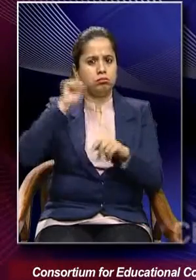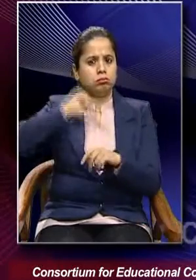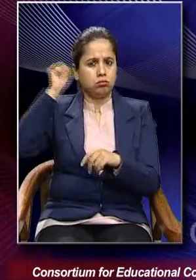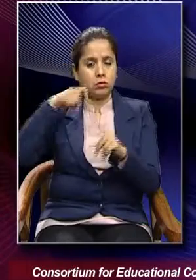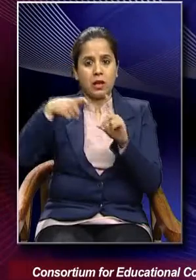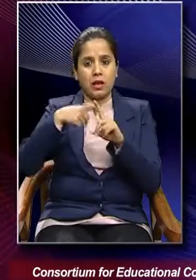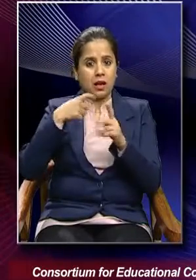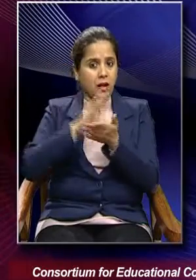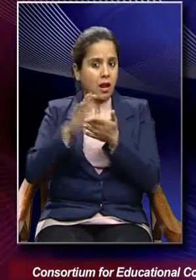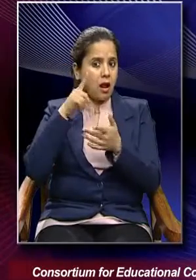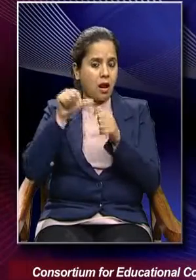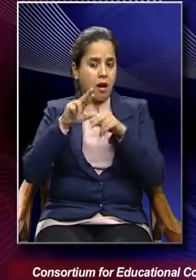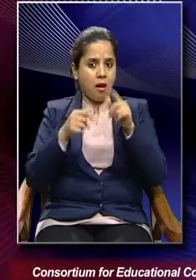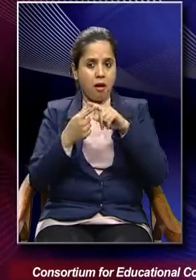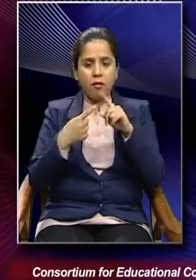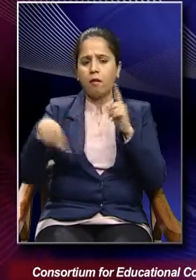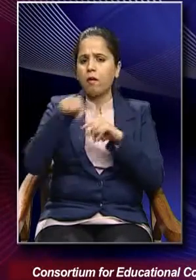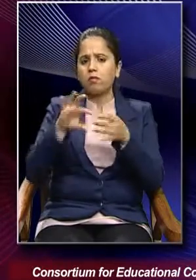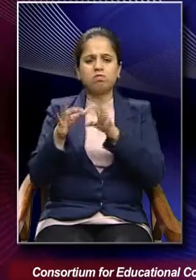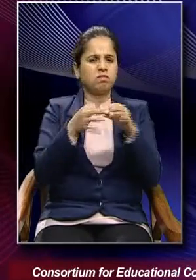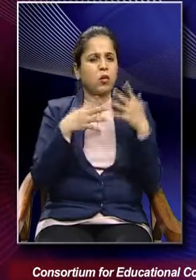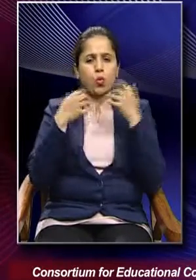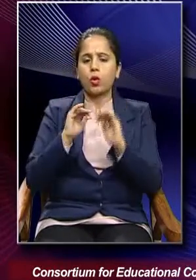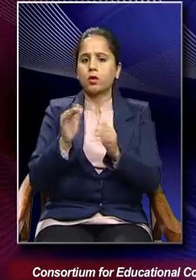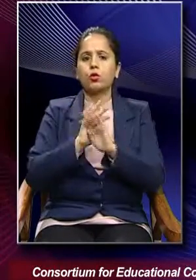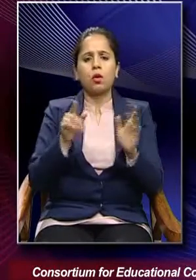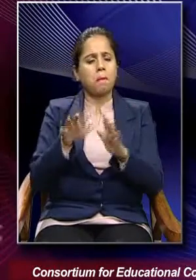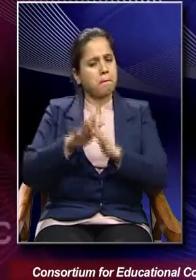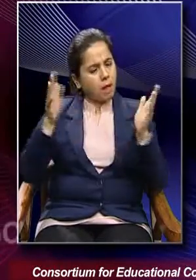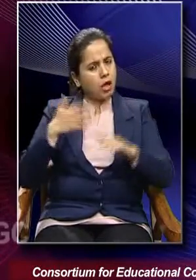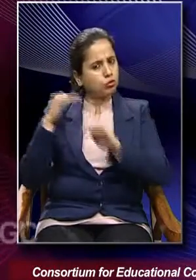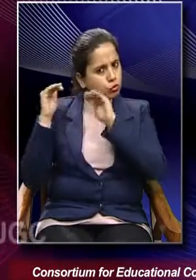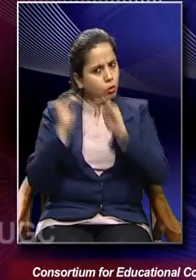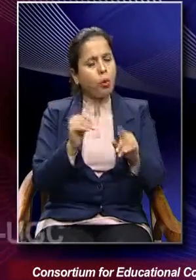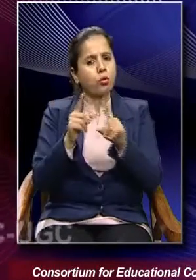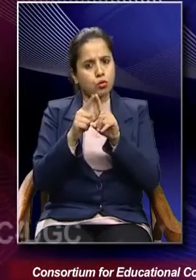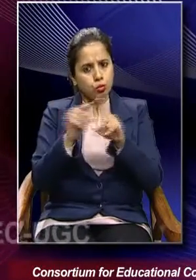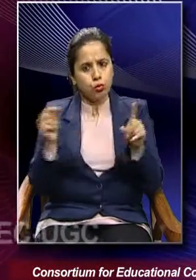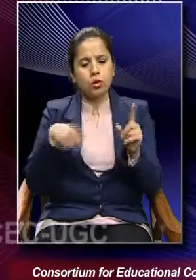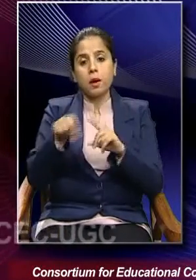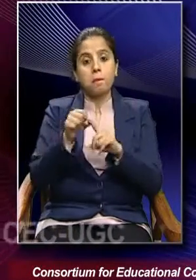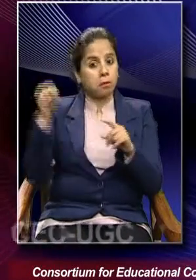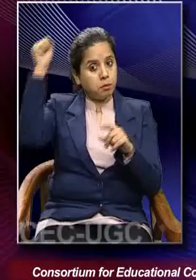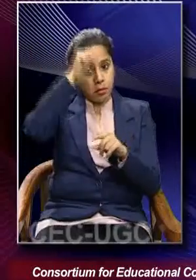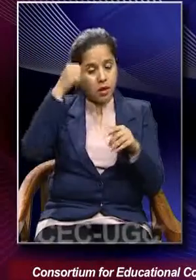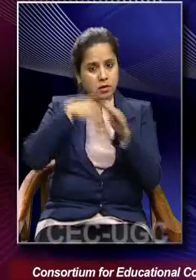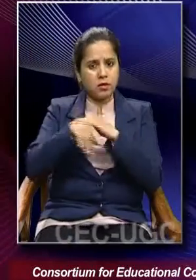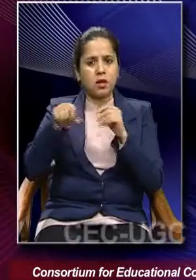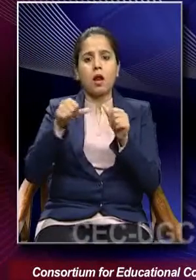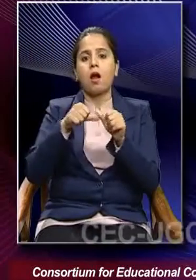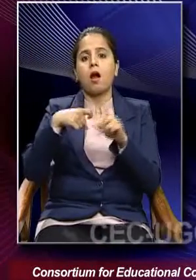Khilafat non-cooperation movement gave enormous support, and in Punjab, the